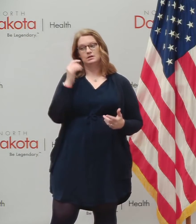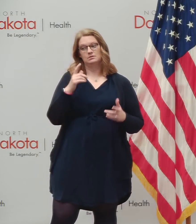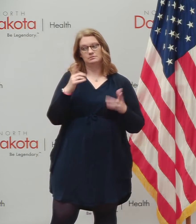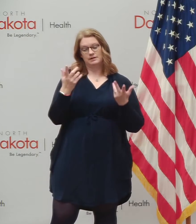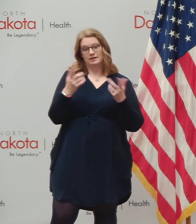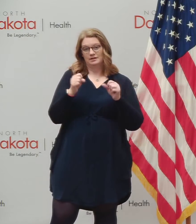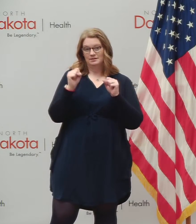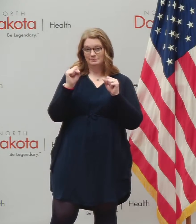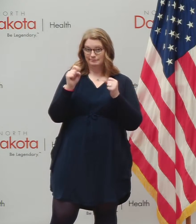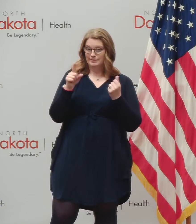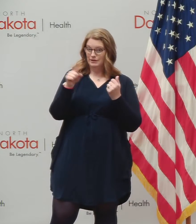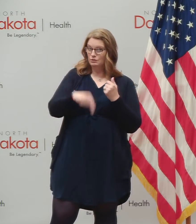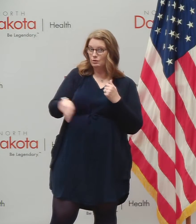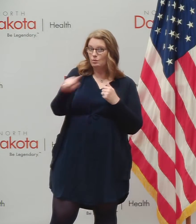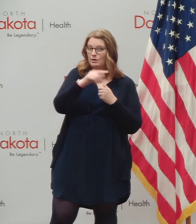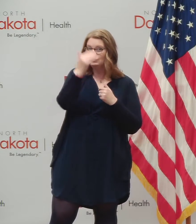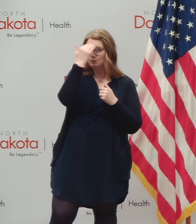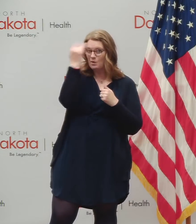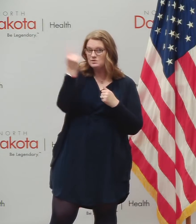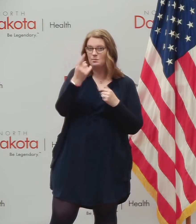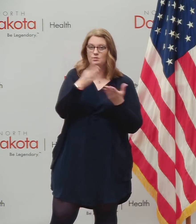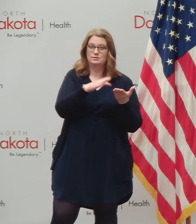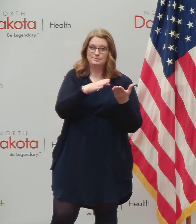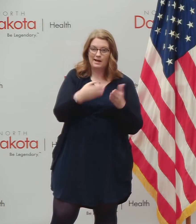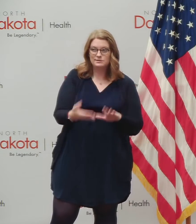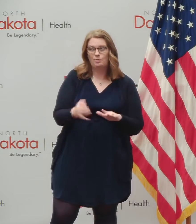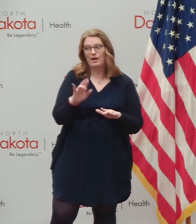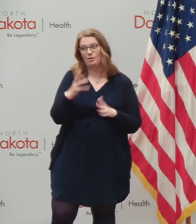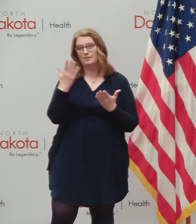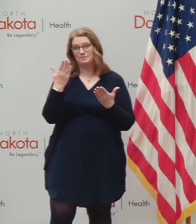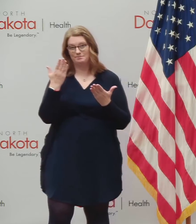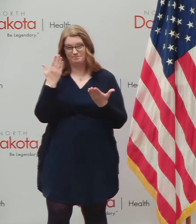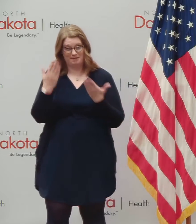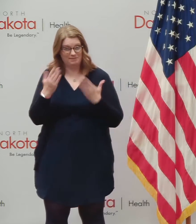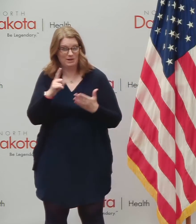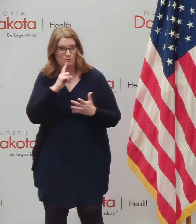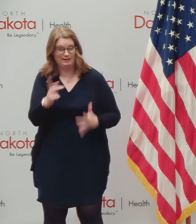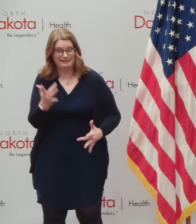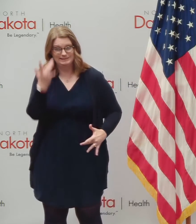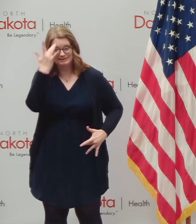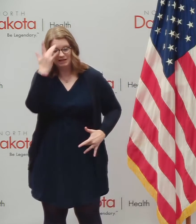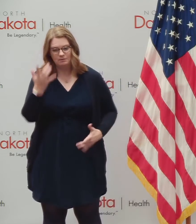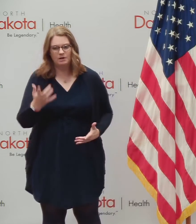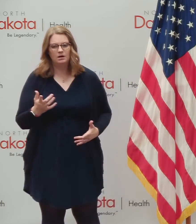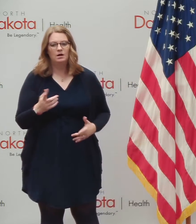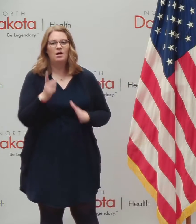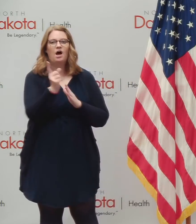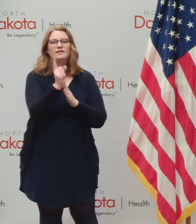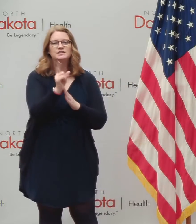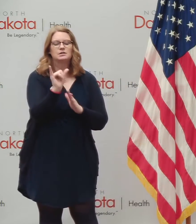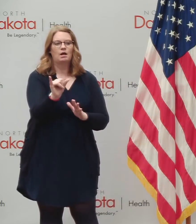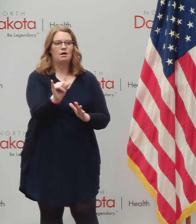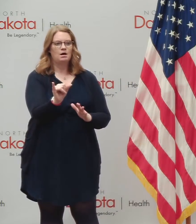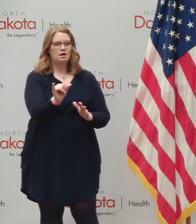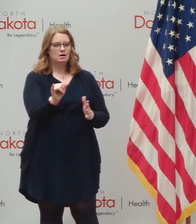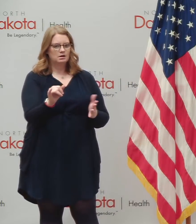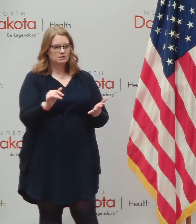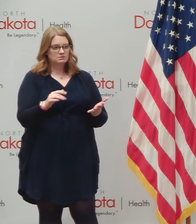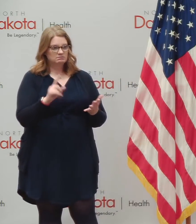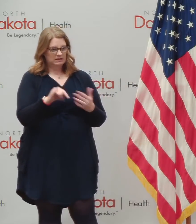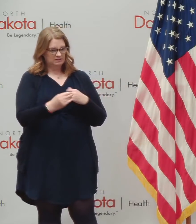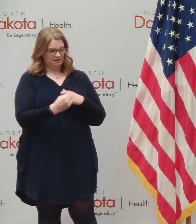ill or passed away. And sometimes people don't take anything seriously until they realize, hey, it could happen to me or my family. That's just human nature.